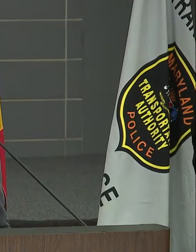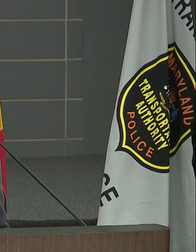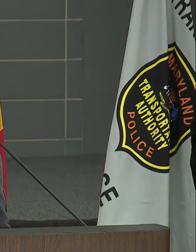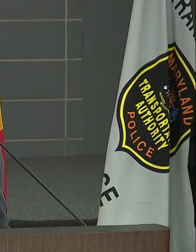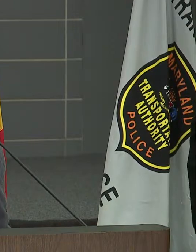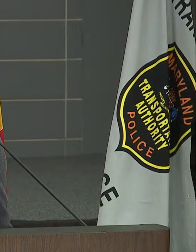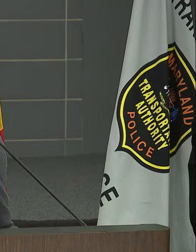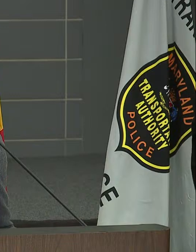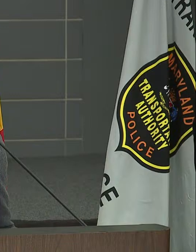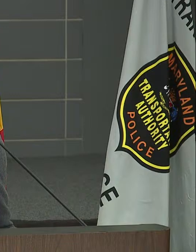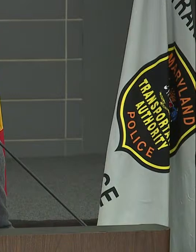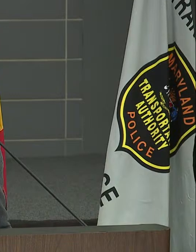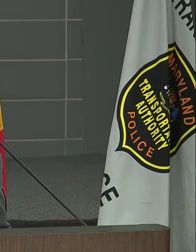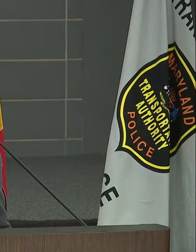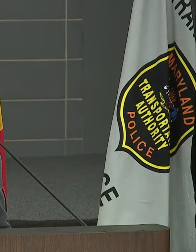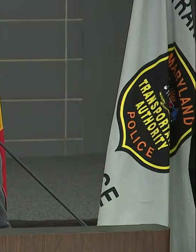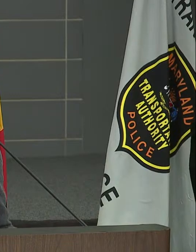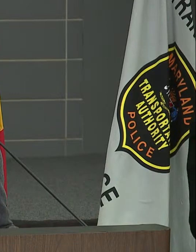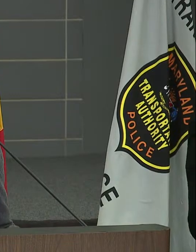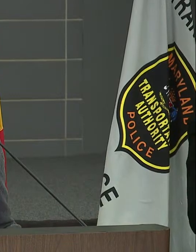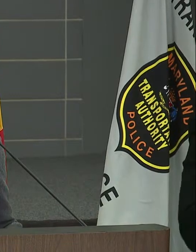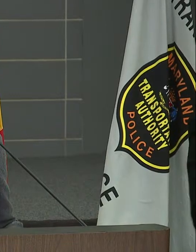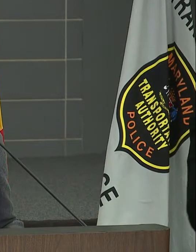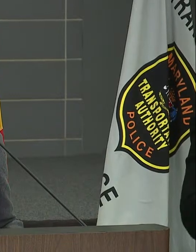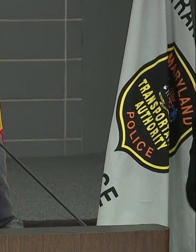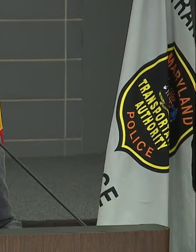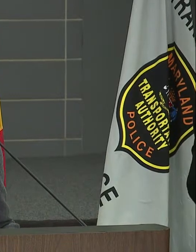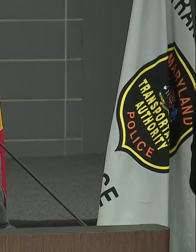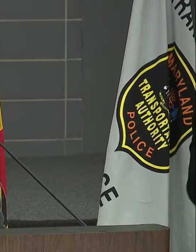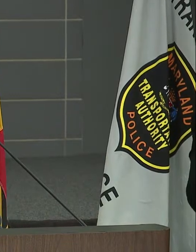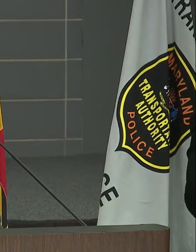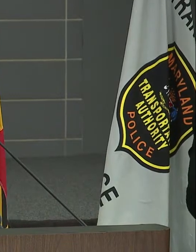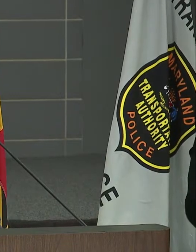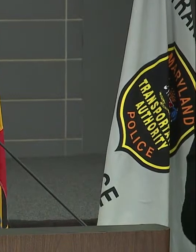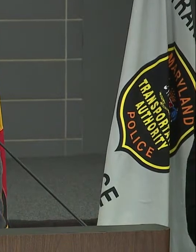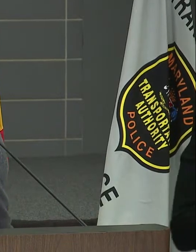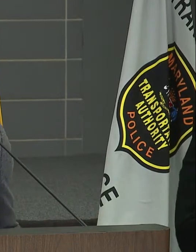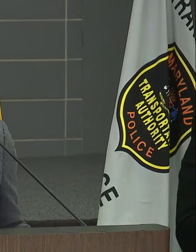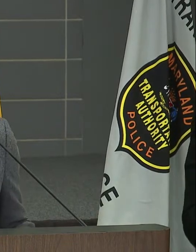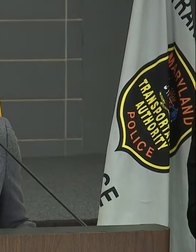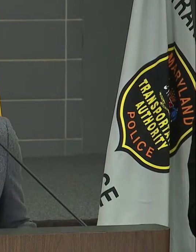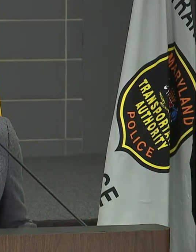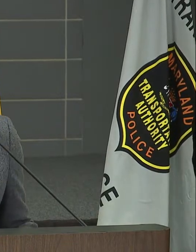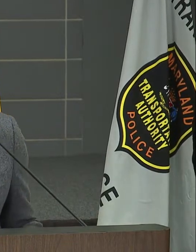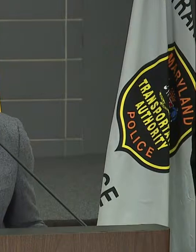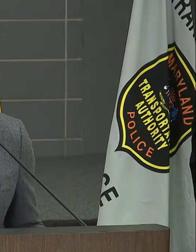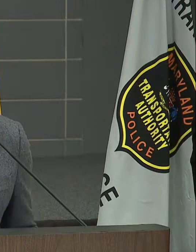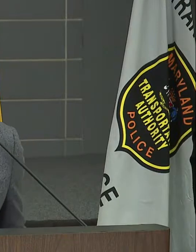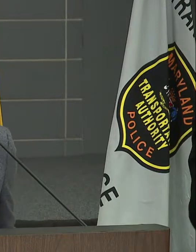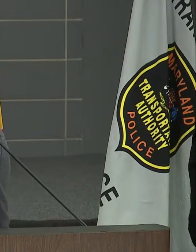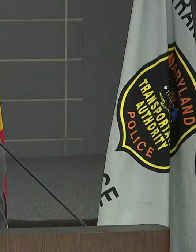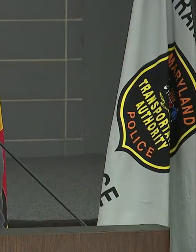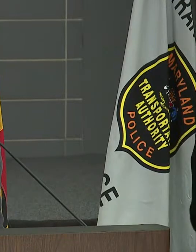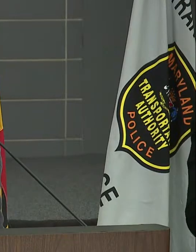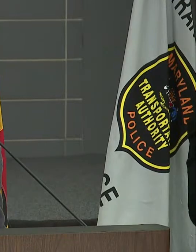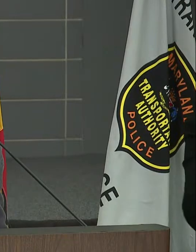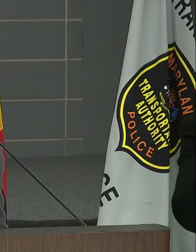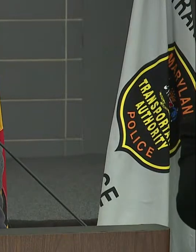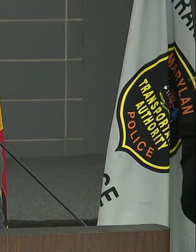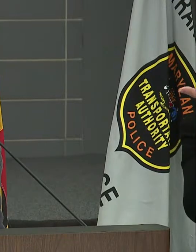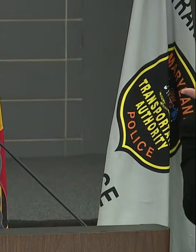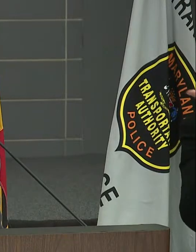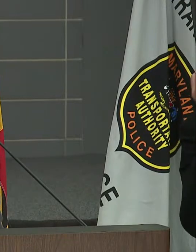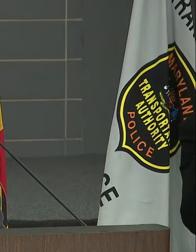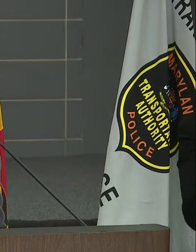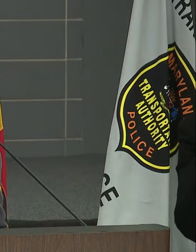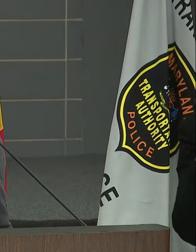passed over the bridge in the last year, and this includes 1.3 million truck trips. It is a local transit asset for more